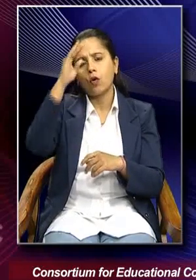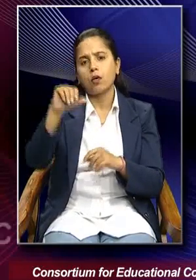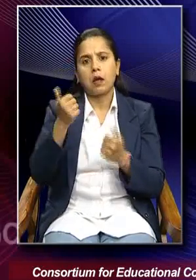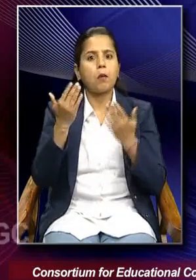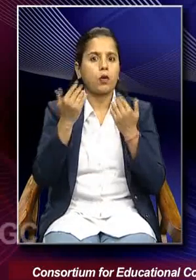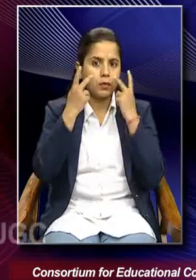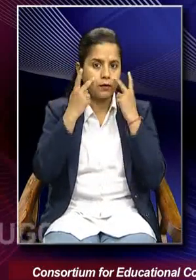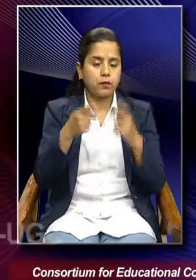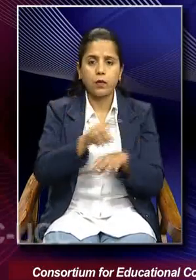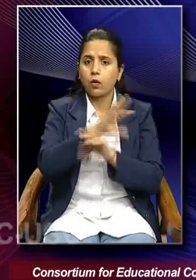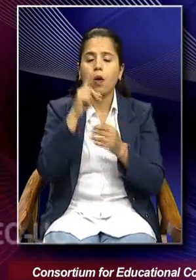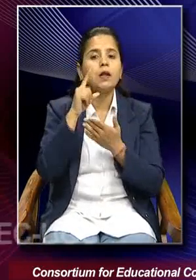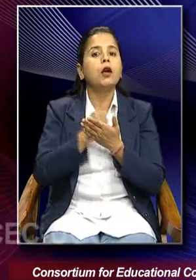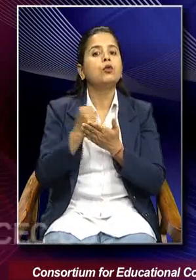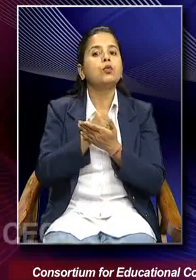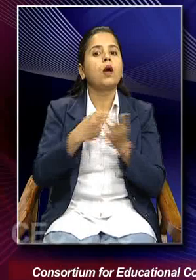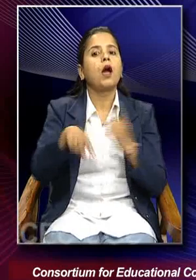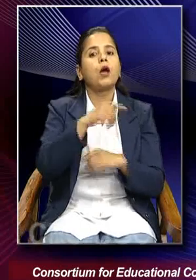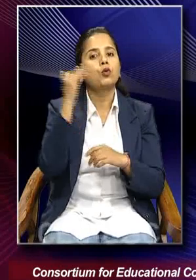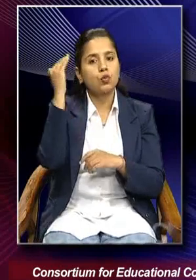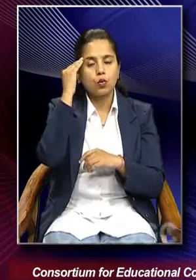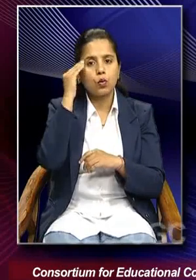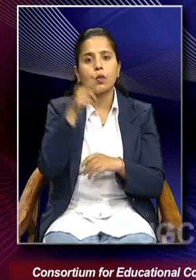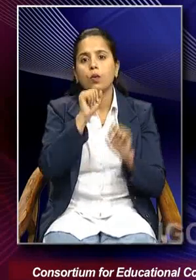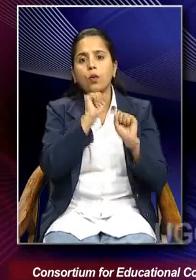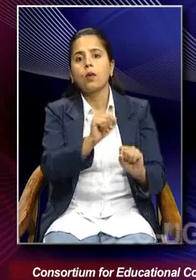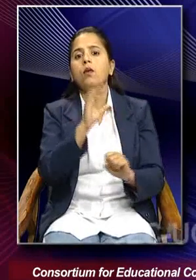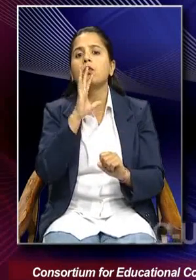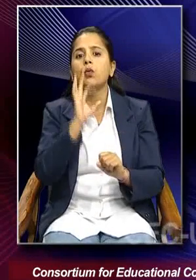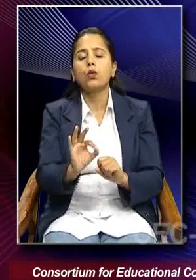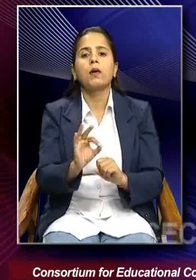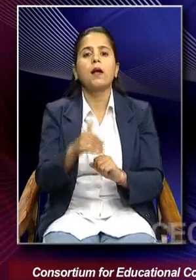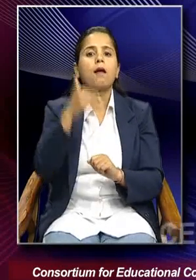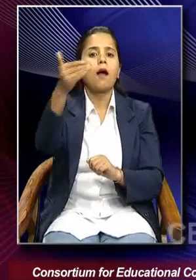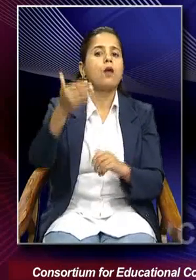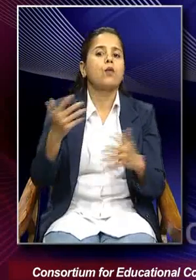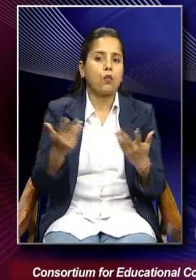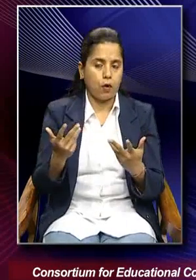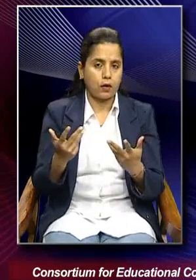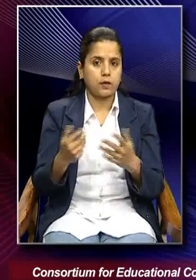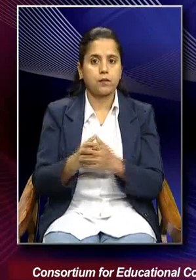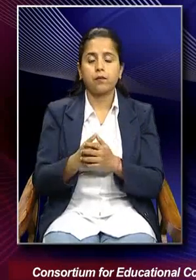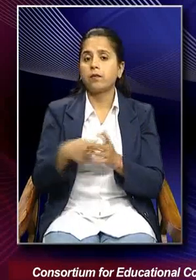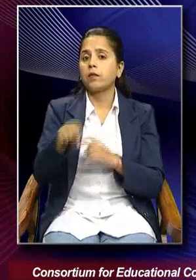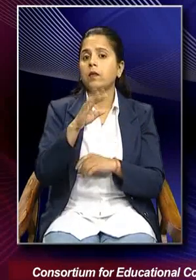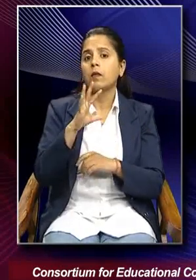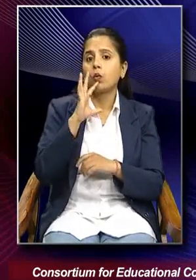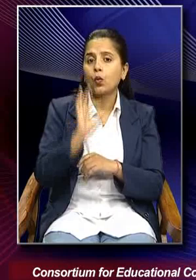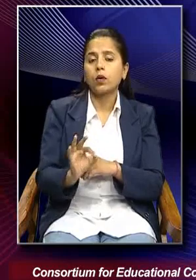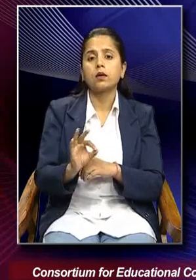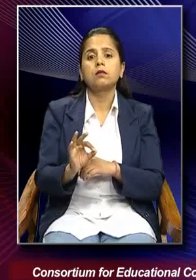are all trying to know what is the ultimate reality or what is the ultimate